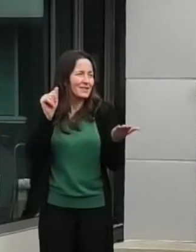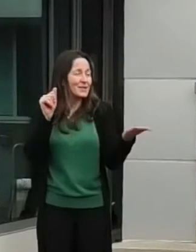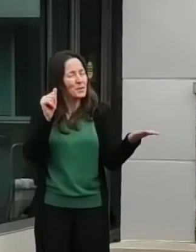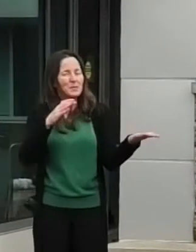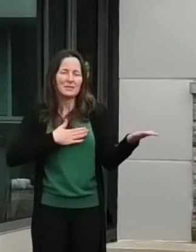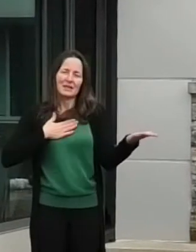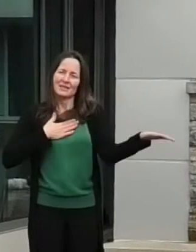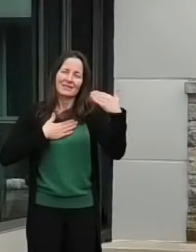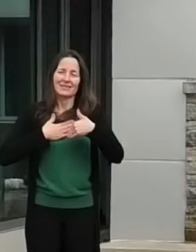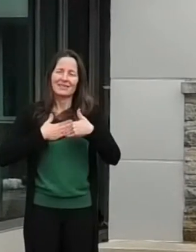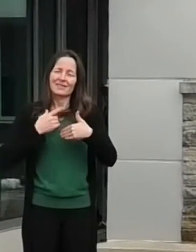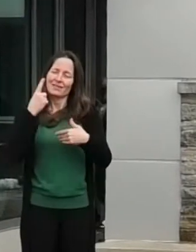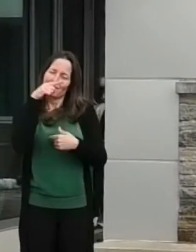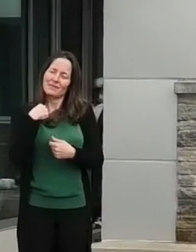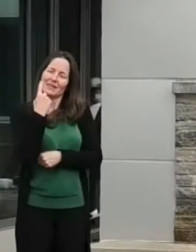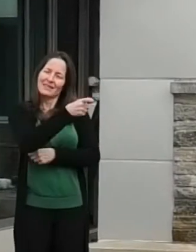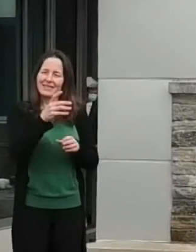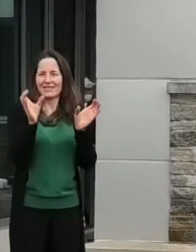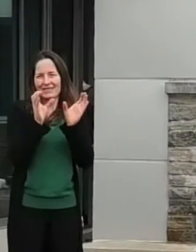certificate.